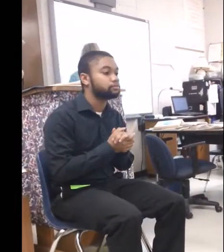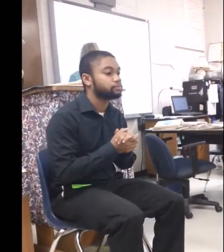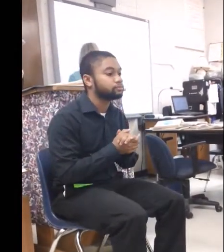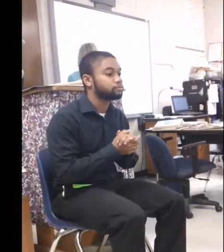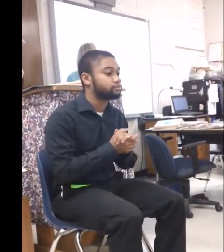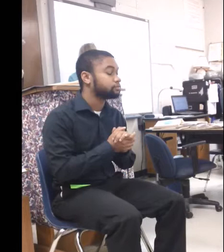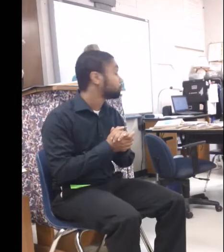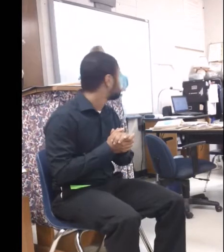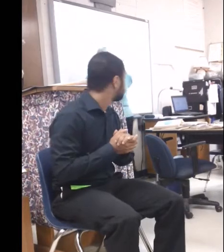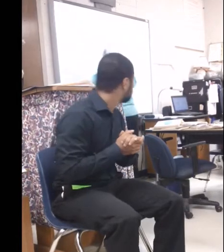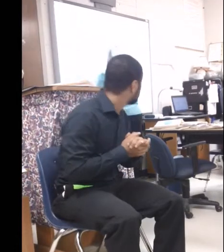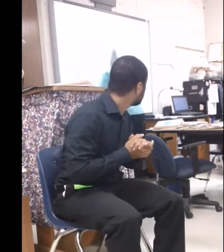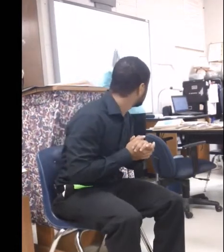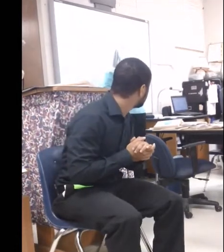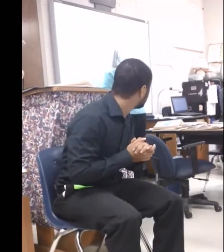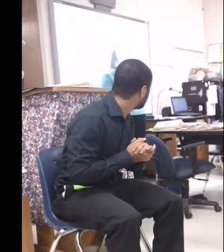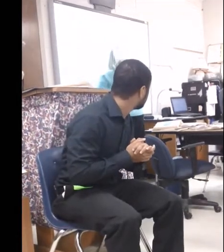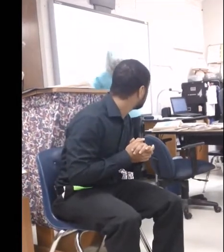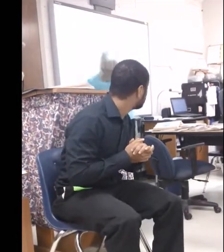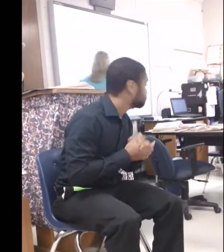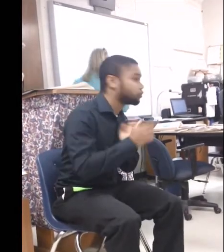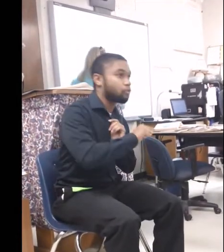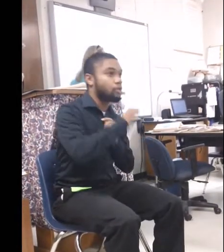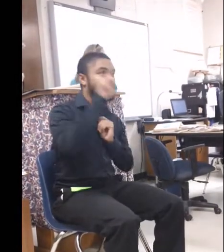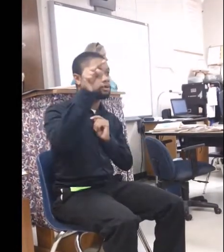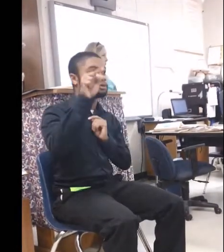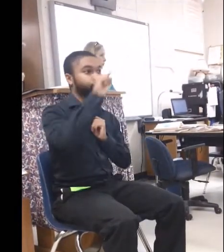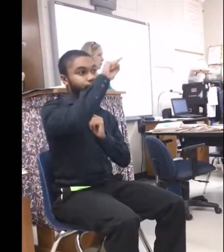You can go here and here.